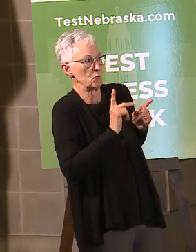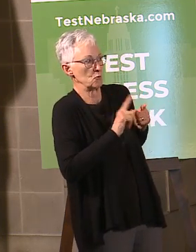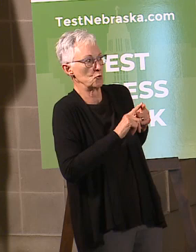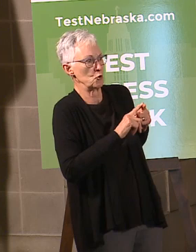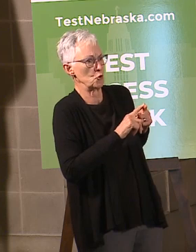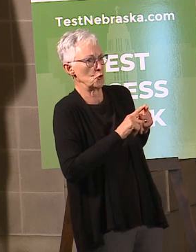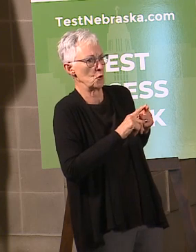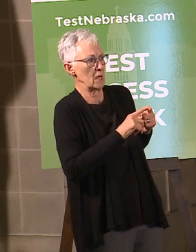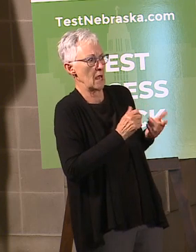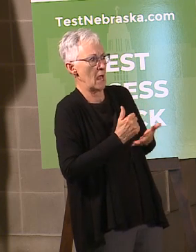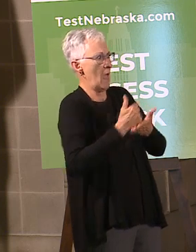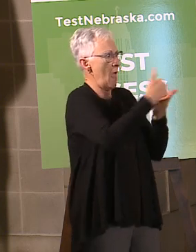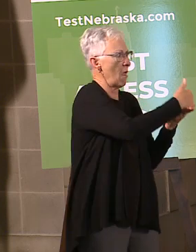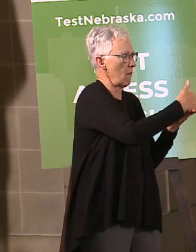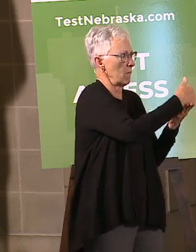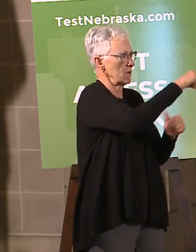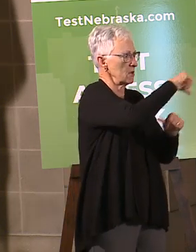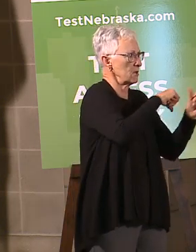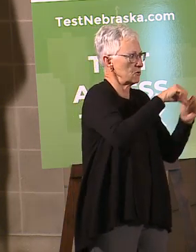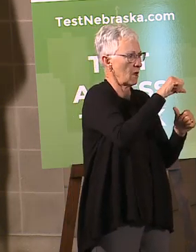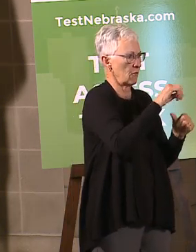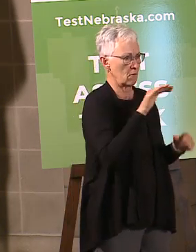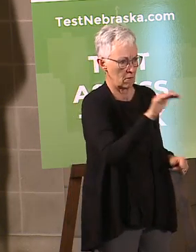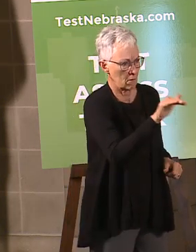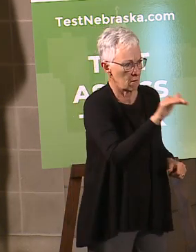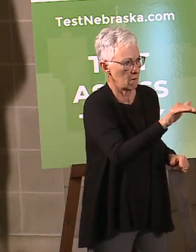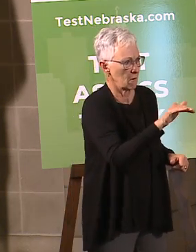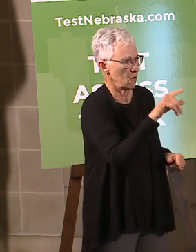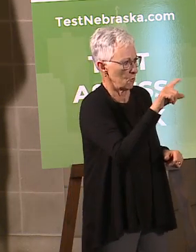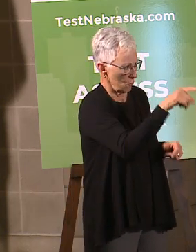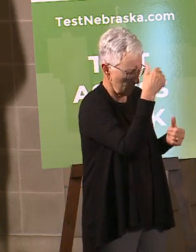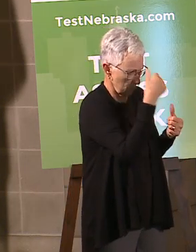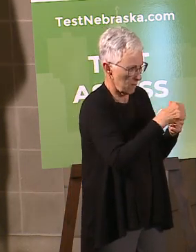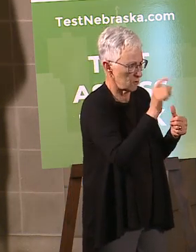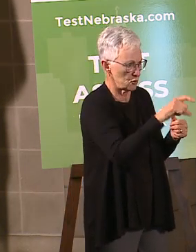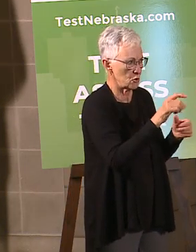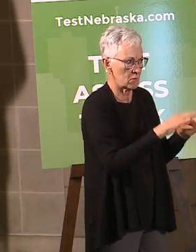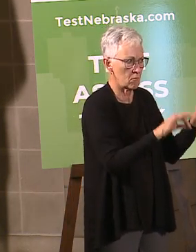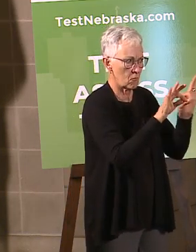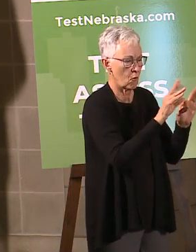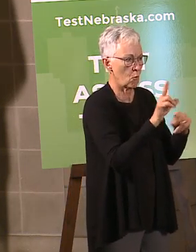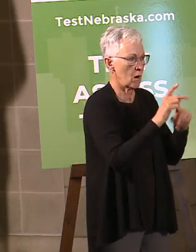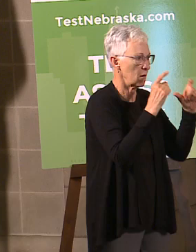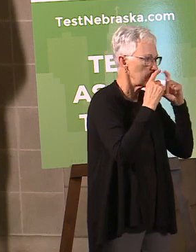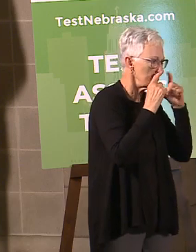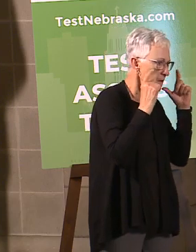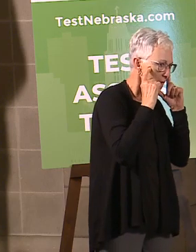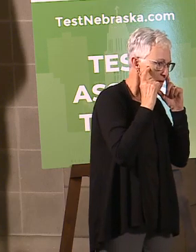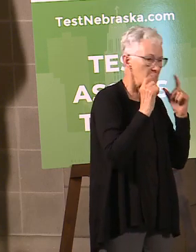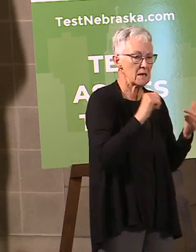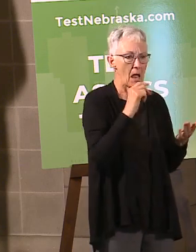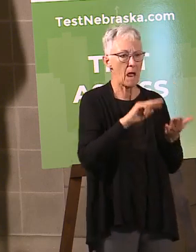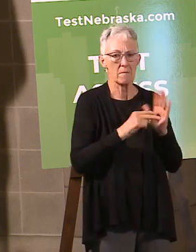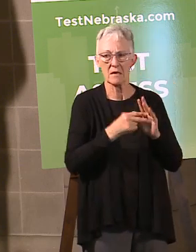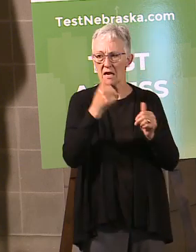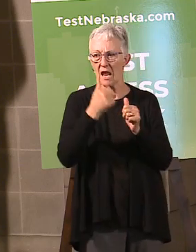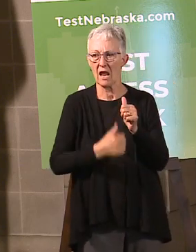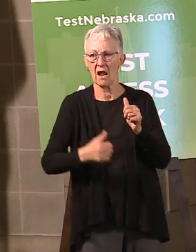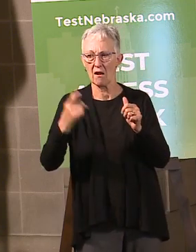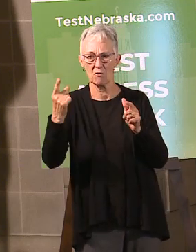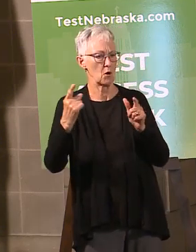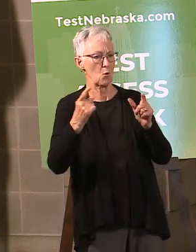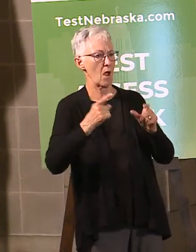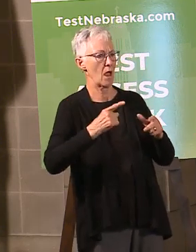have in place, versus that if we just said, hey, we're just going to lock everything down and not let anybody out of their house, then eventually you just have people ignore